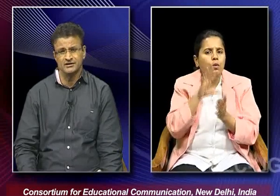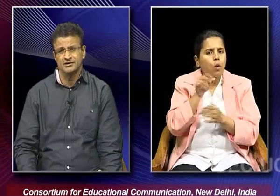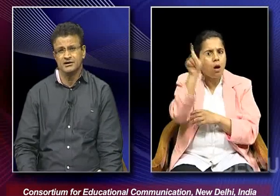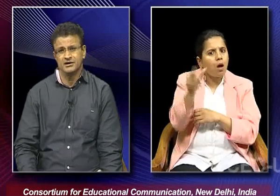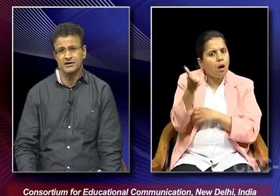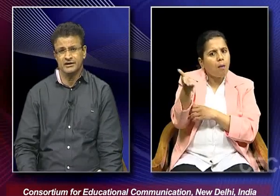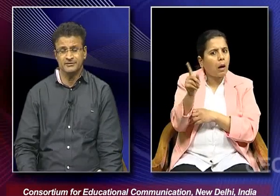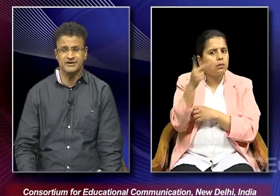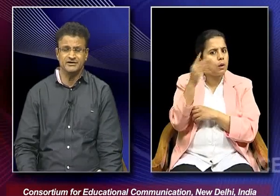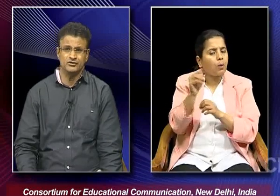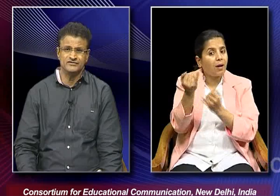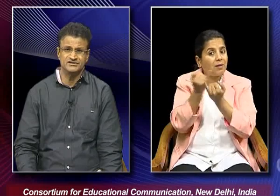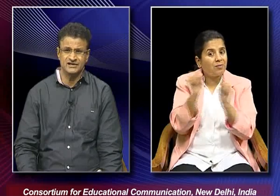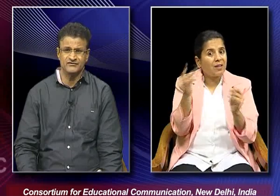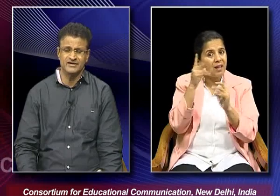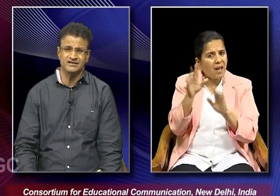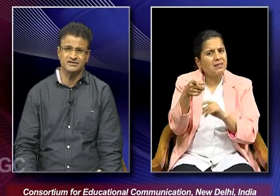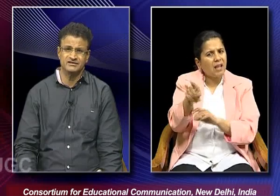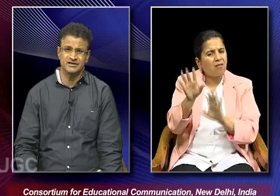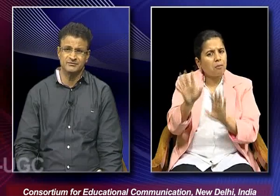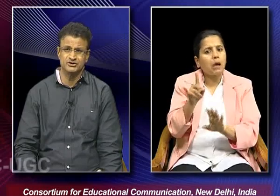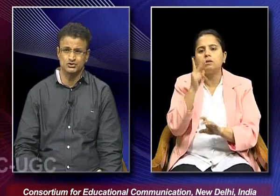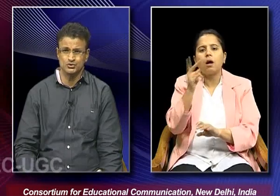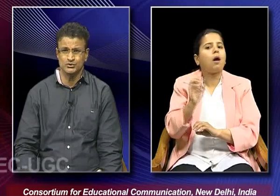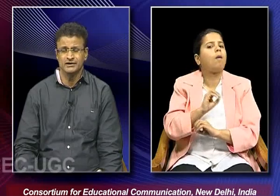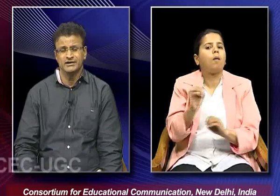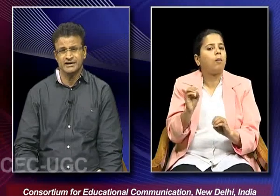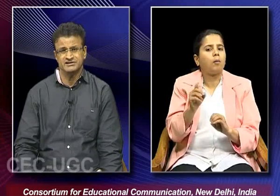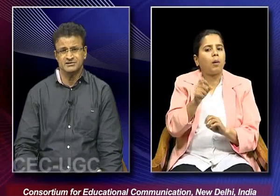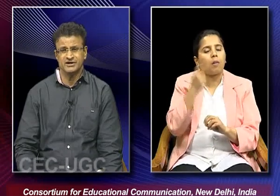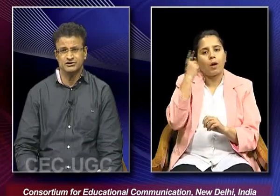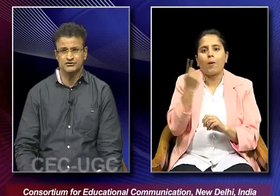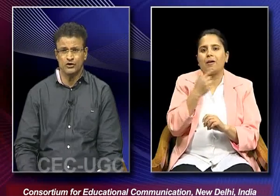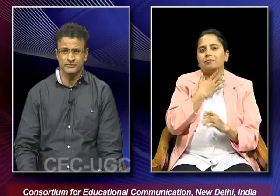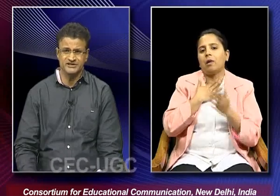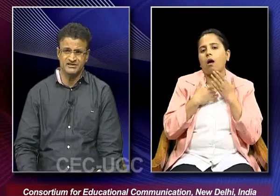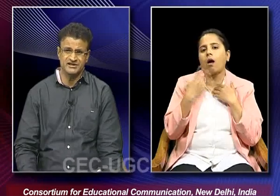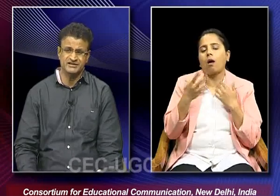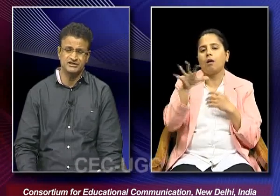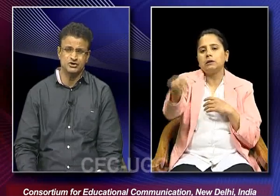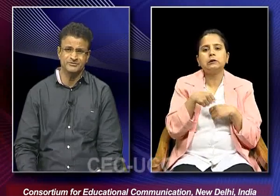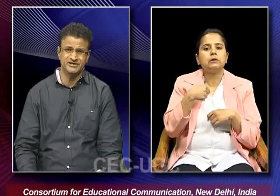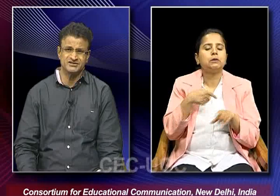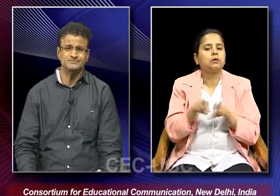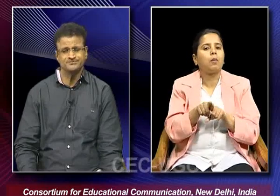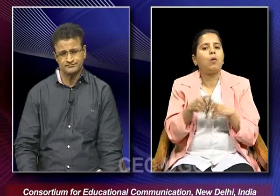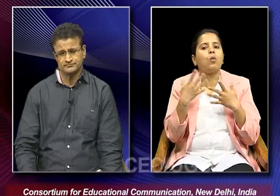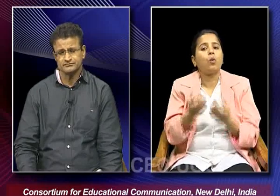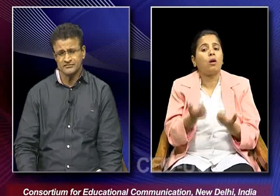independent of their self, rather they are being shown as some kinds of objects. And these